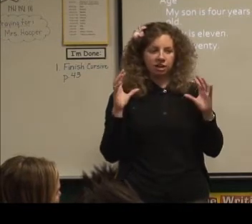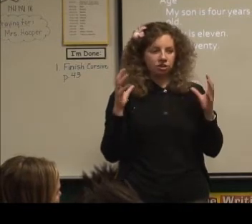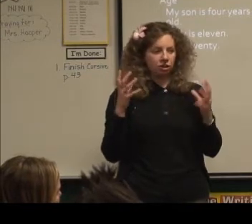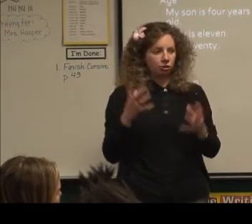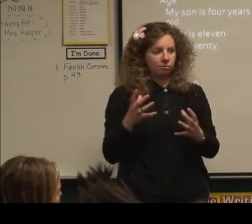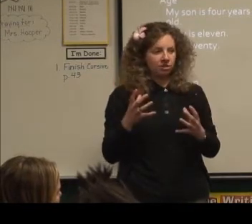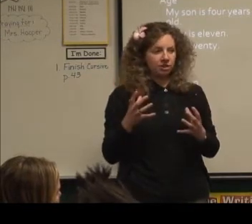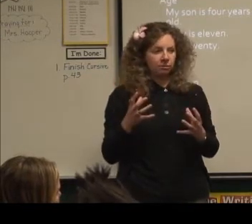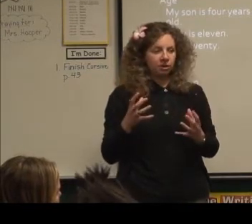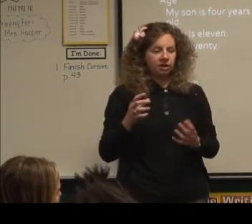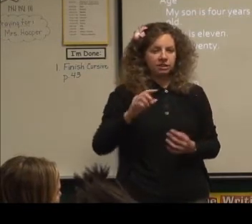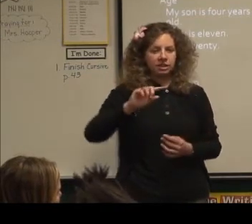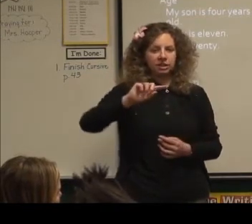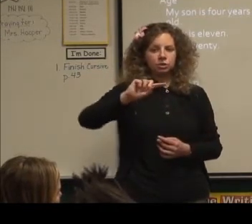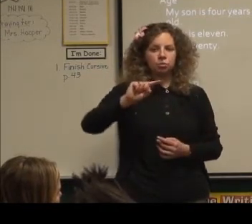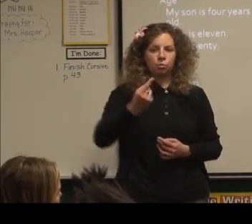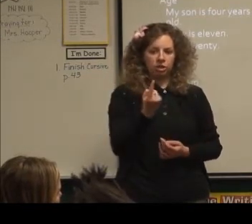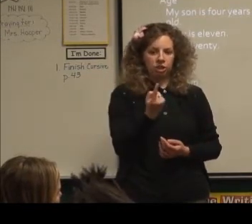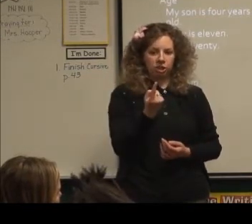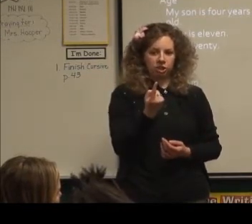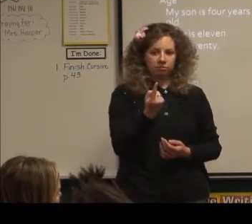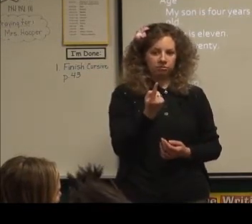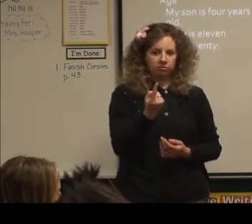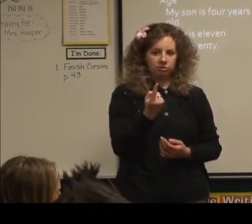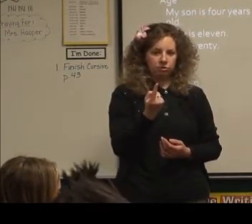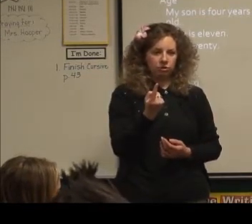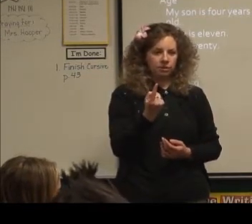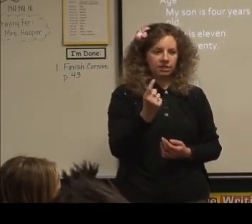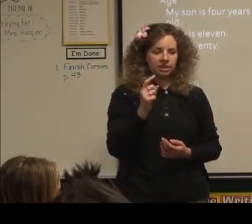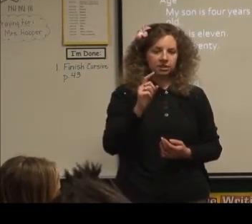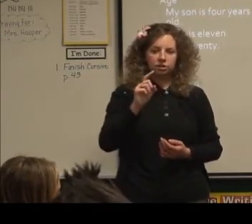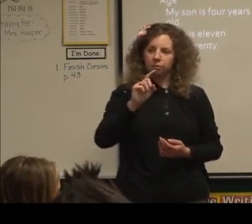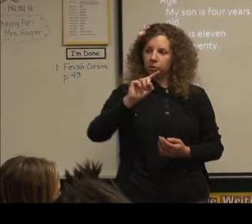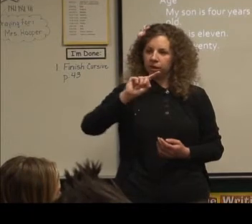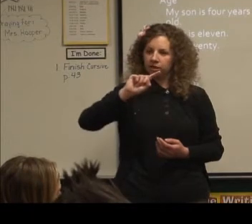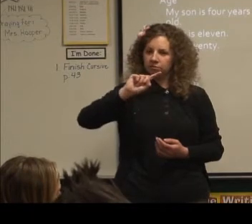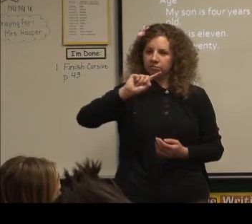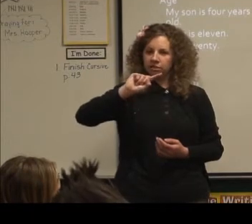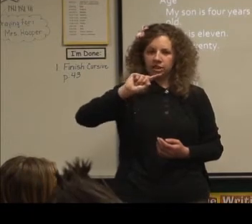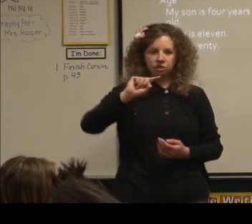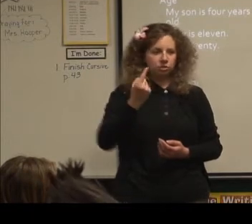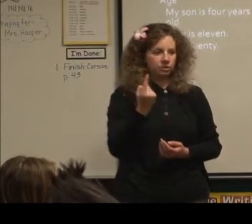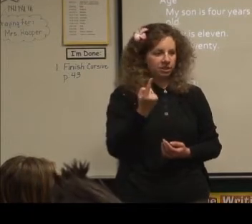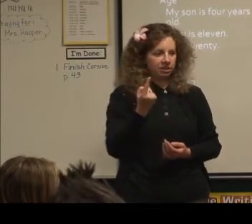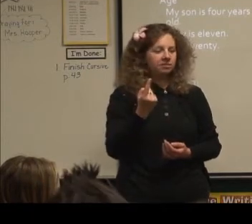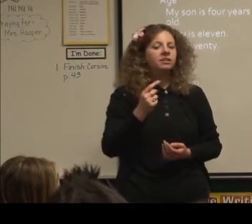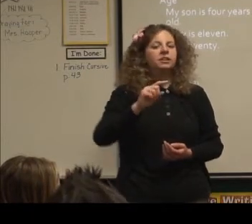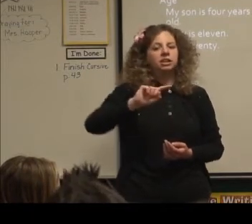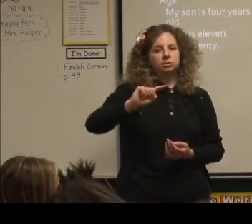actually incorporate the number is that it's $1. So by taking your number 1 and just twisting it, it's $1.